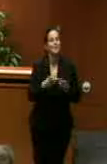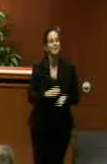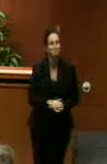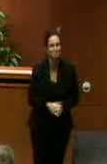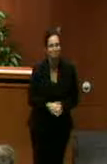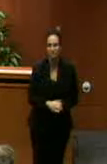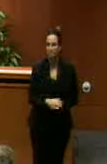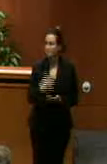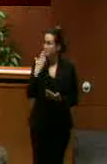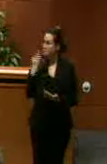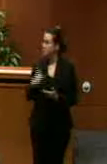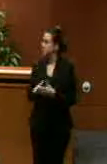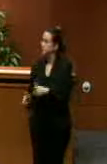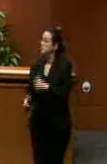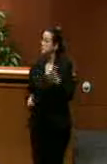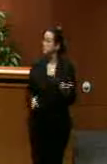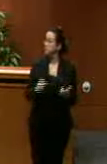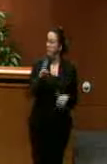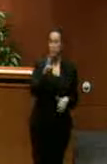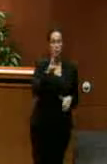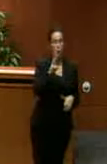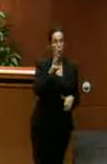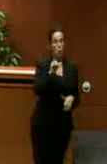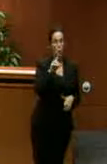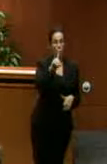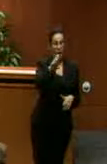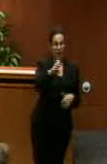Jay. Wade? Thank you.